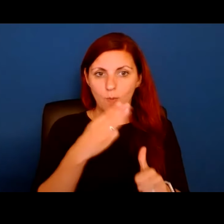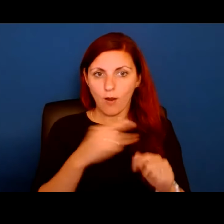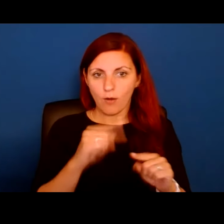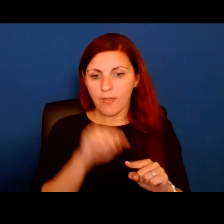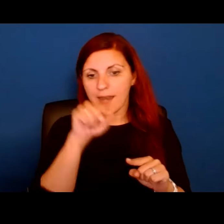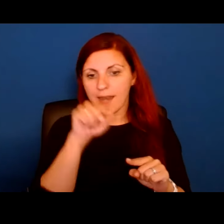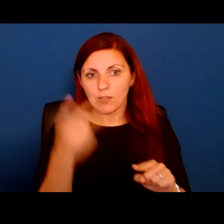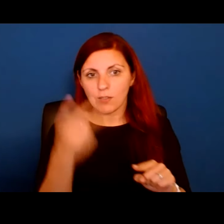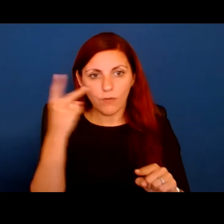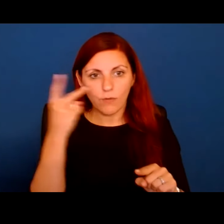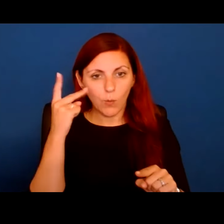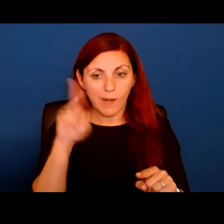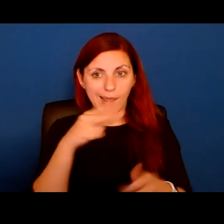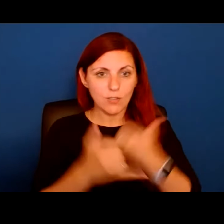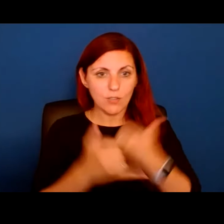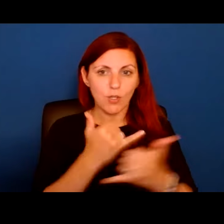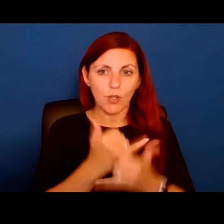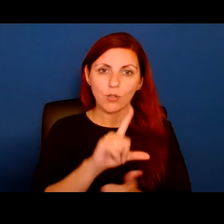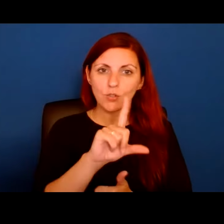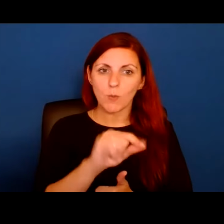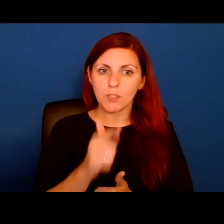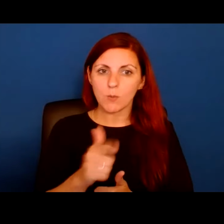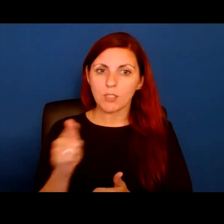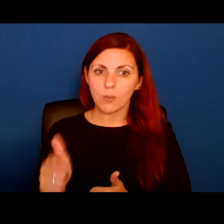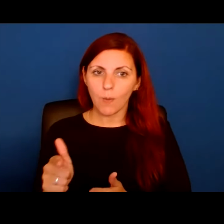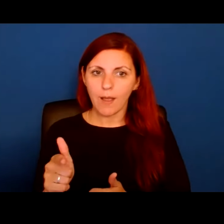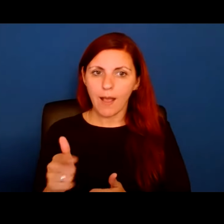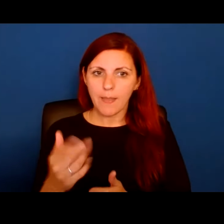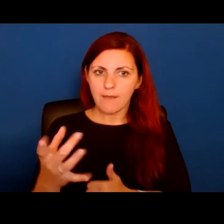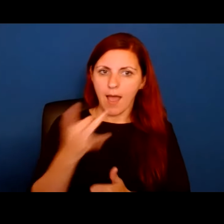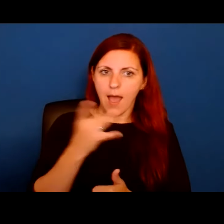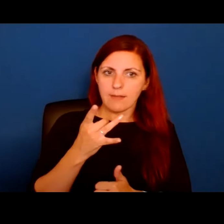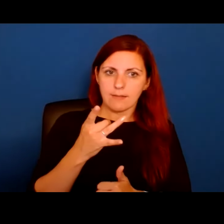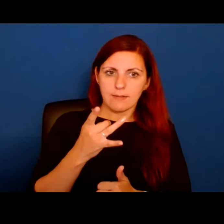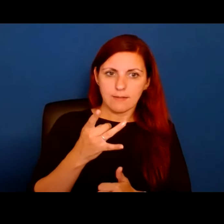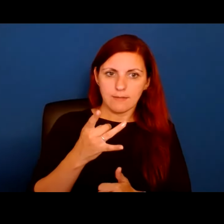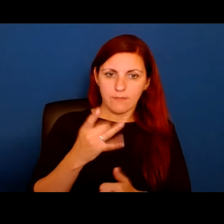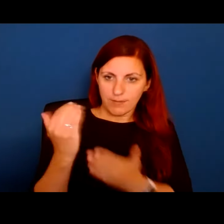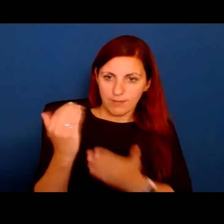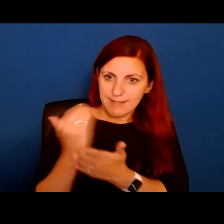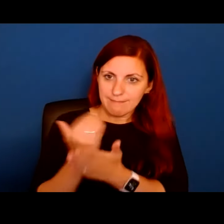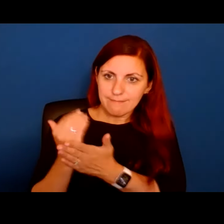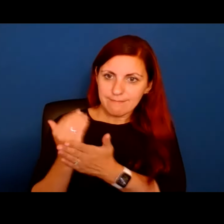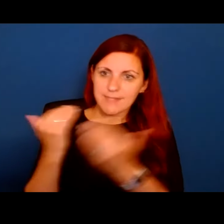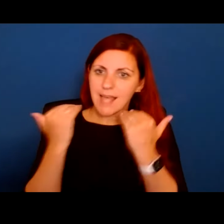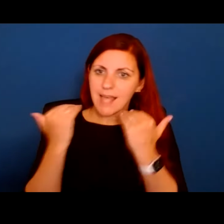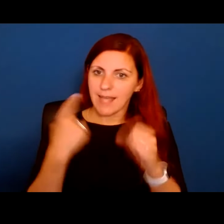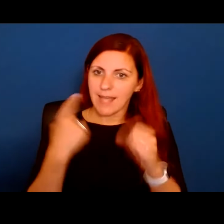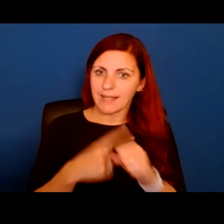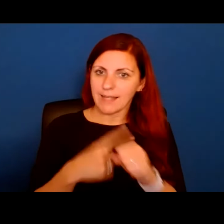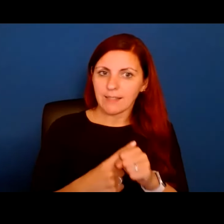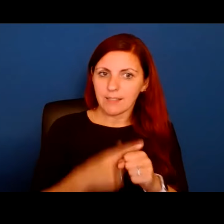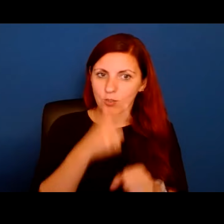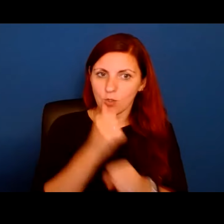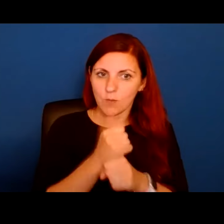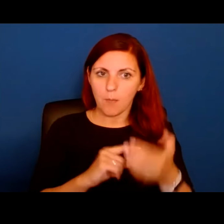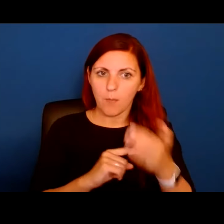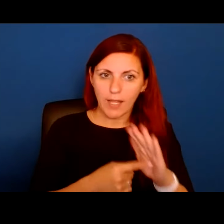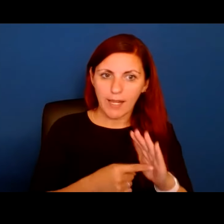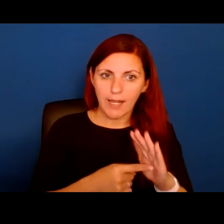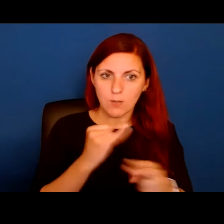2022, requested disaggregated data from the state about cases of bullying and harassment in school. And that's going to be hugely